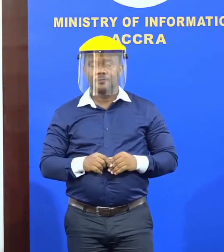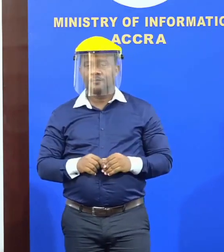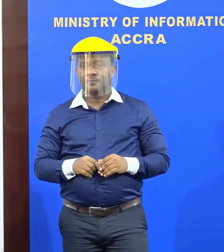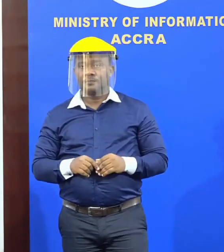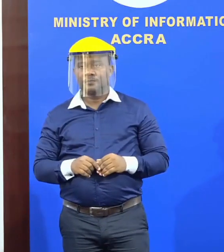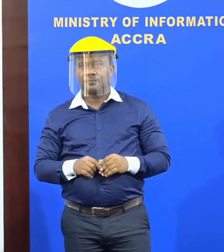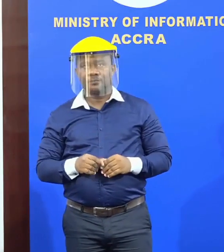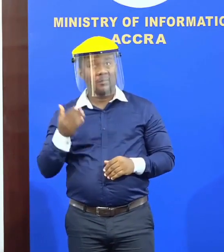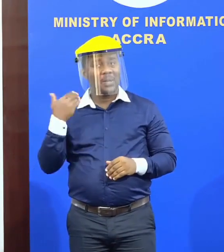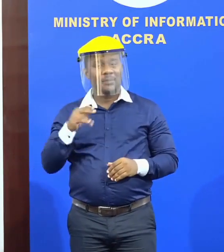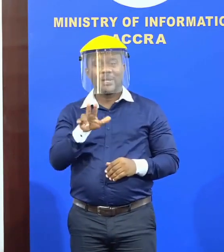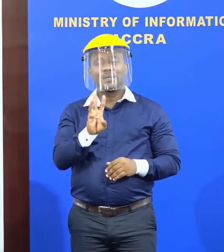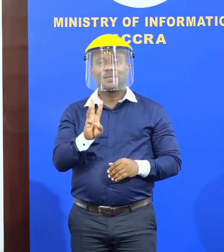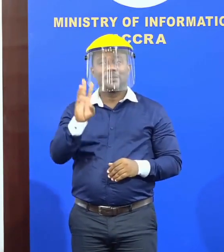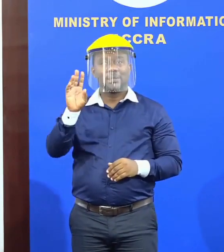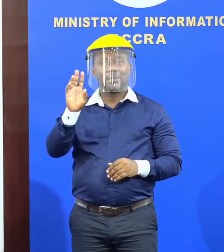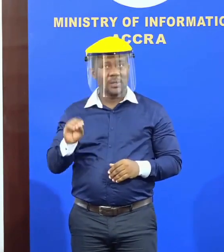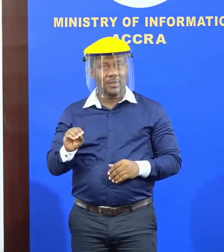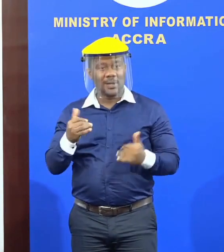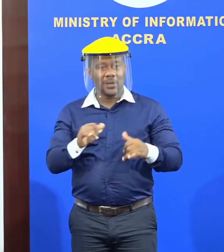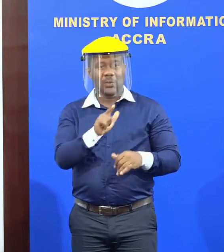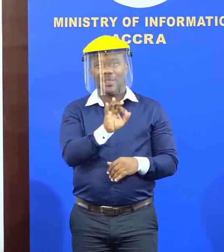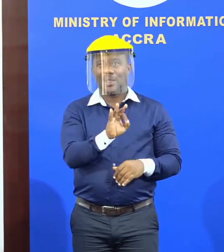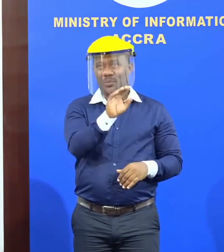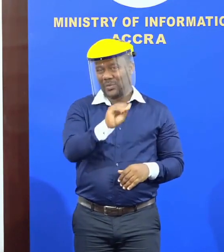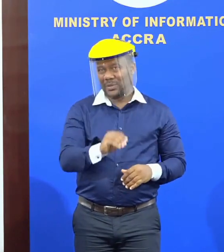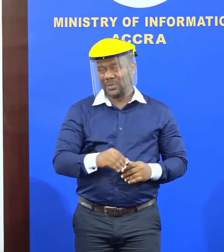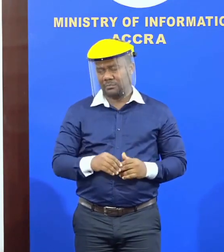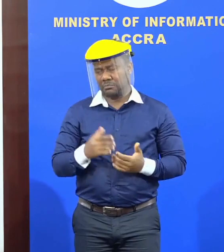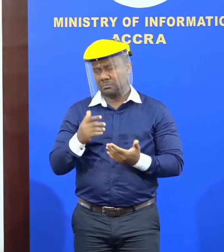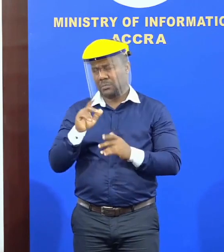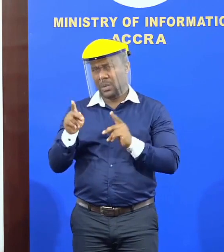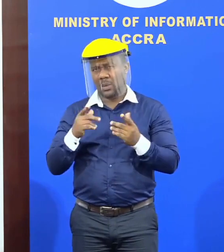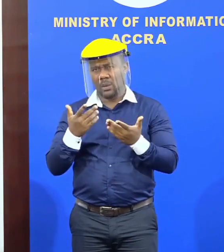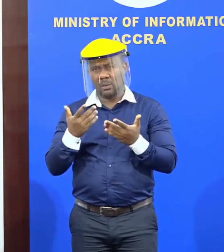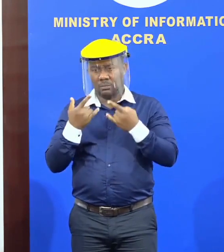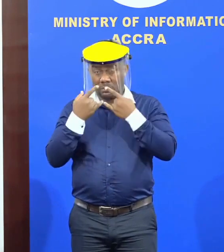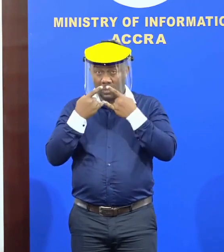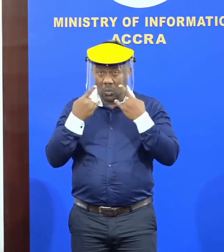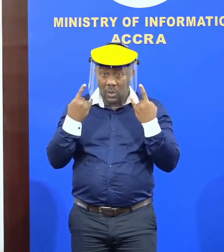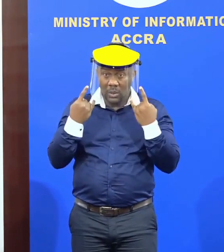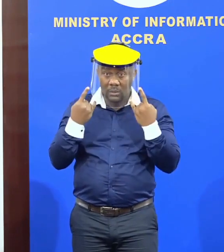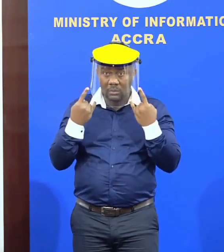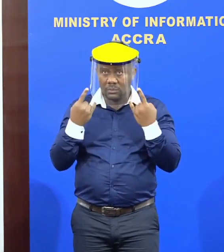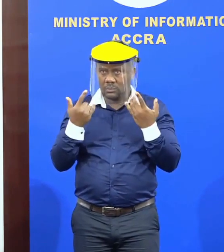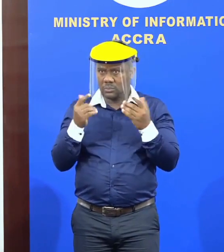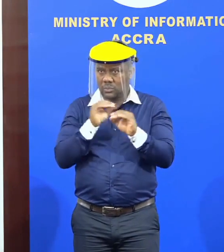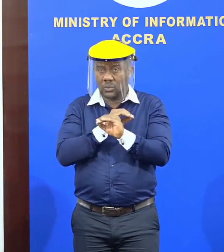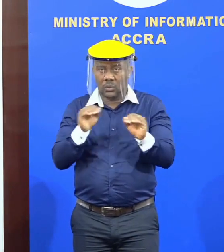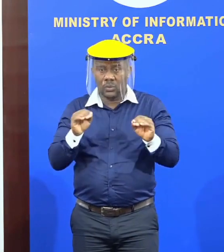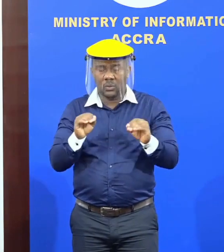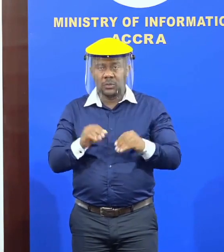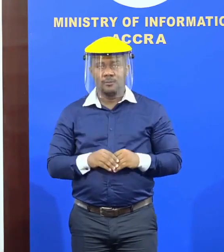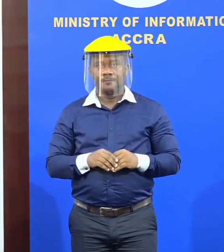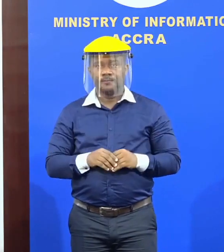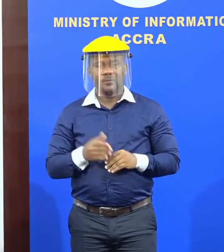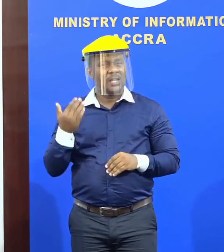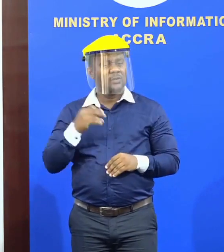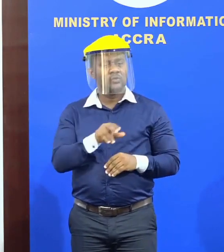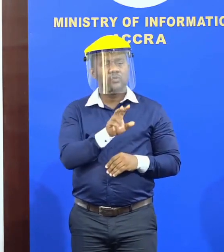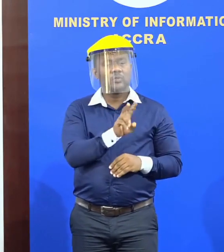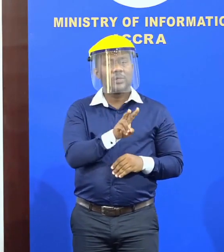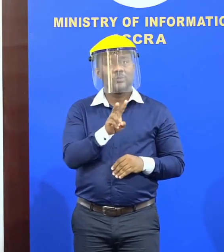to 29%. Those who are wearing masks, who are not wearing masks correctly, have to move from 22 to 24%. So